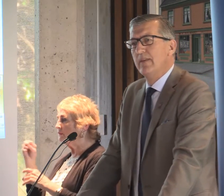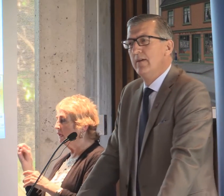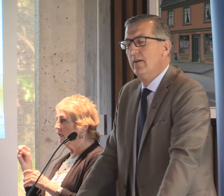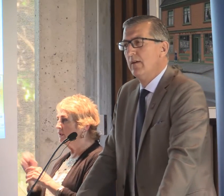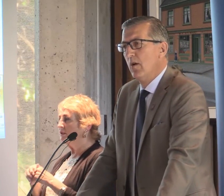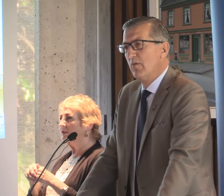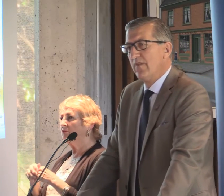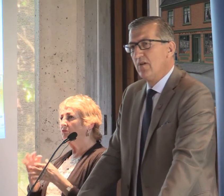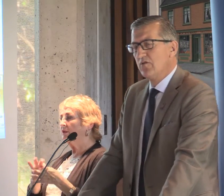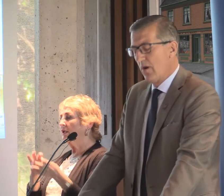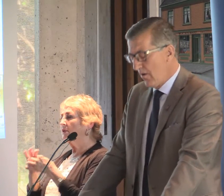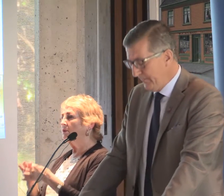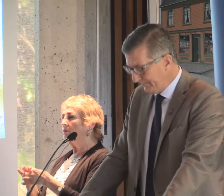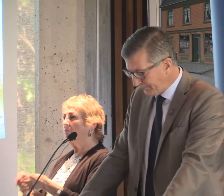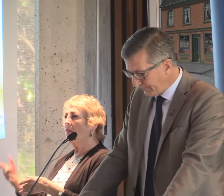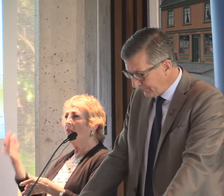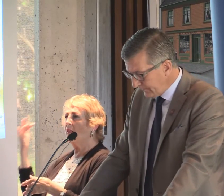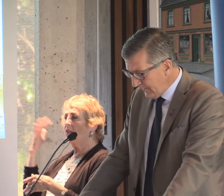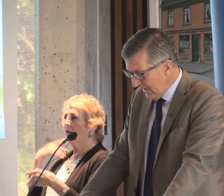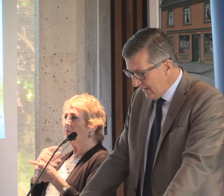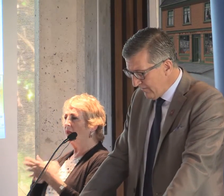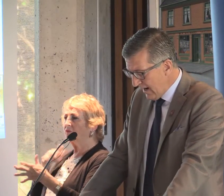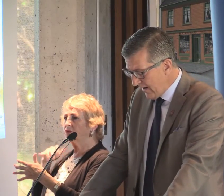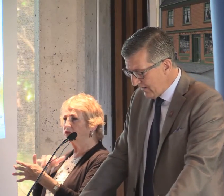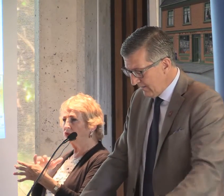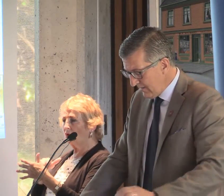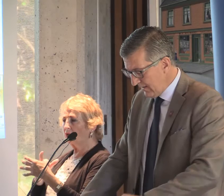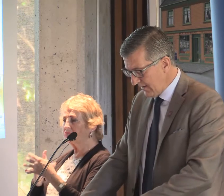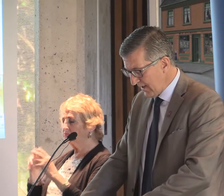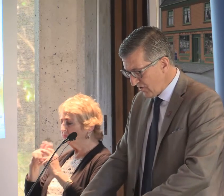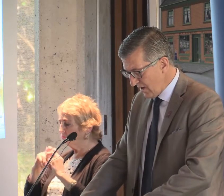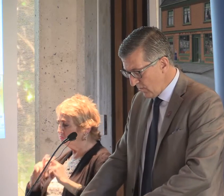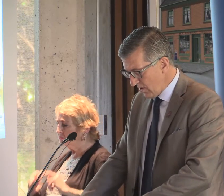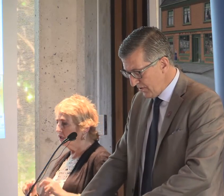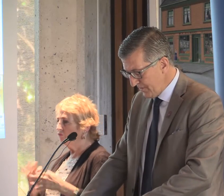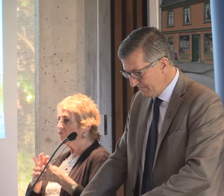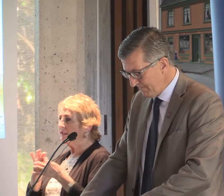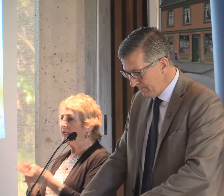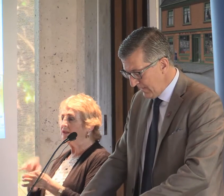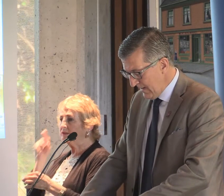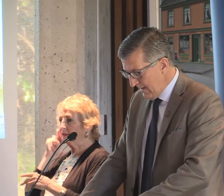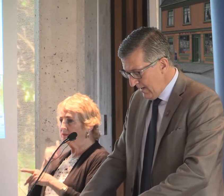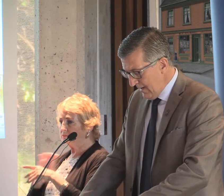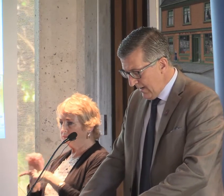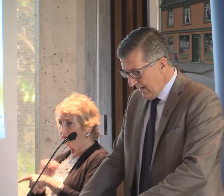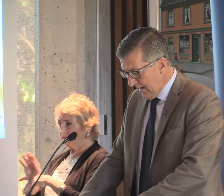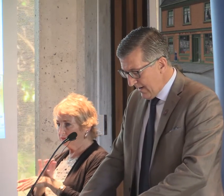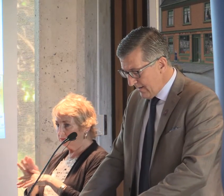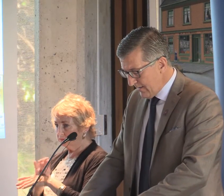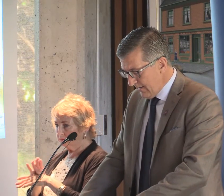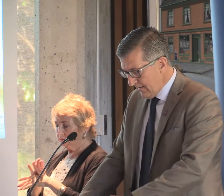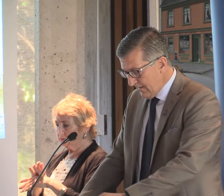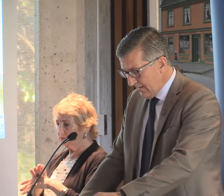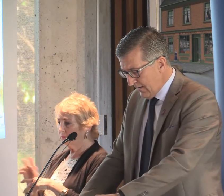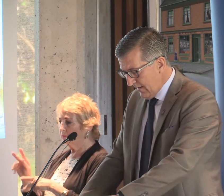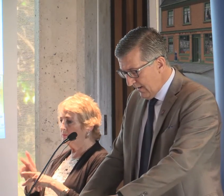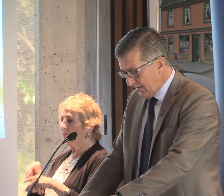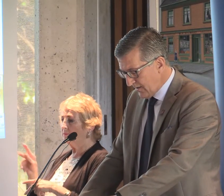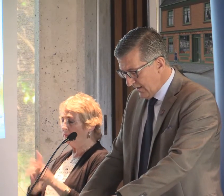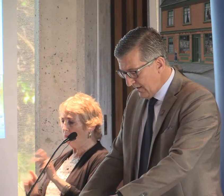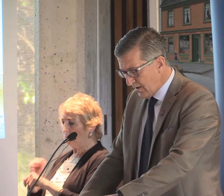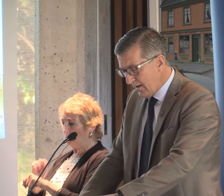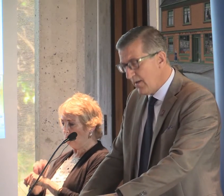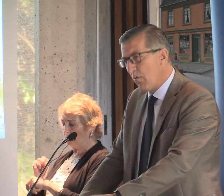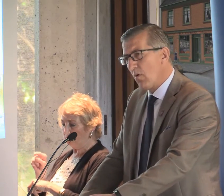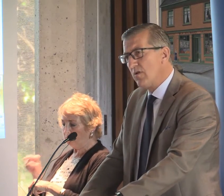done a number of years ago regarding sex trade workers. And